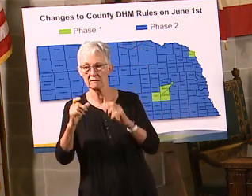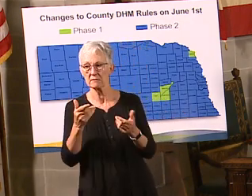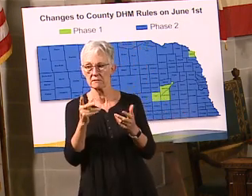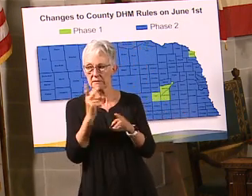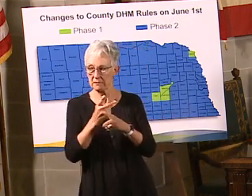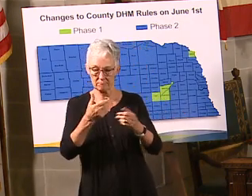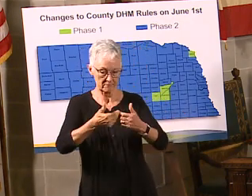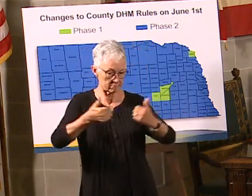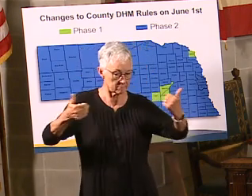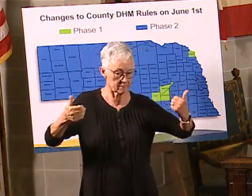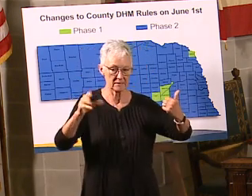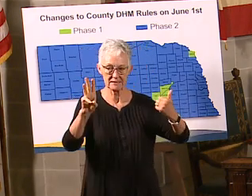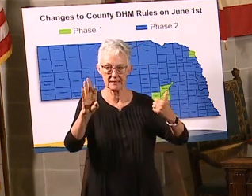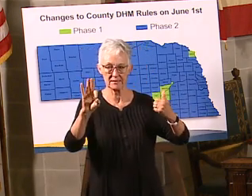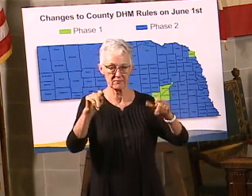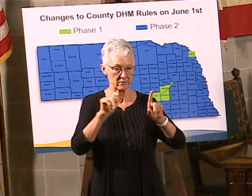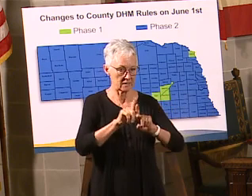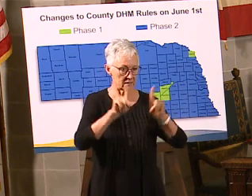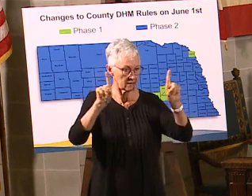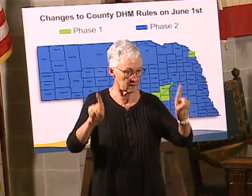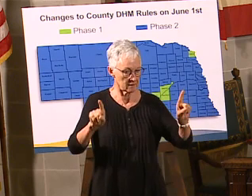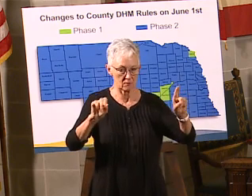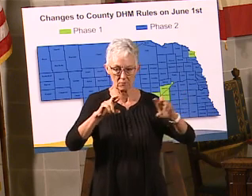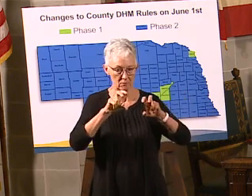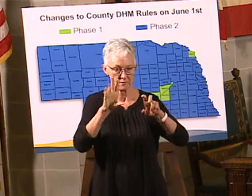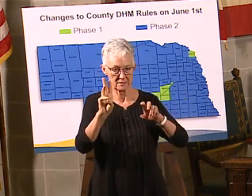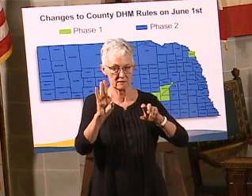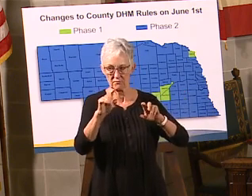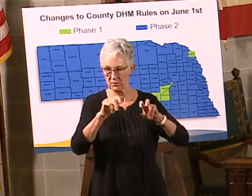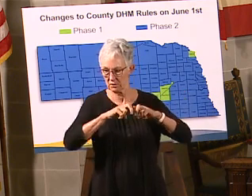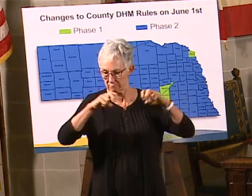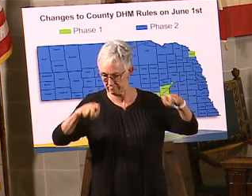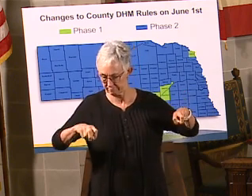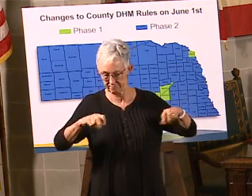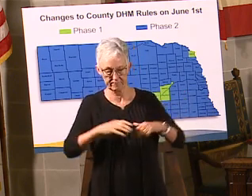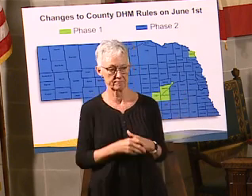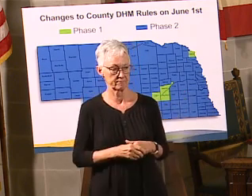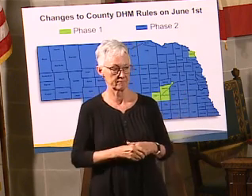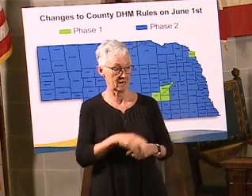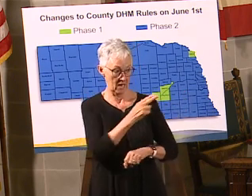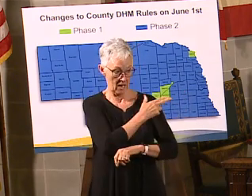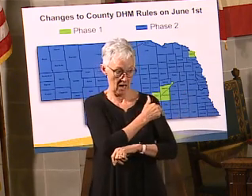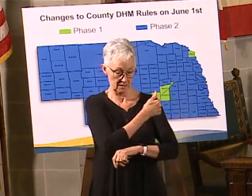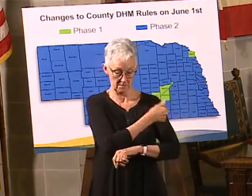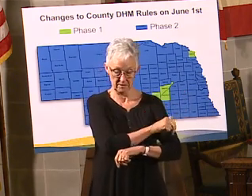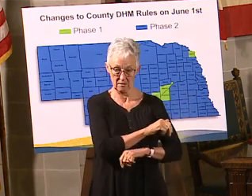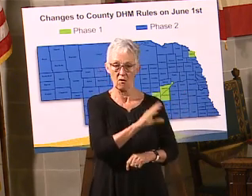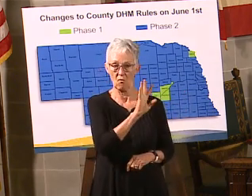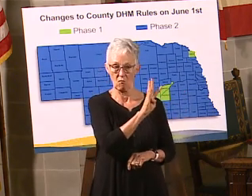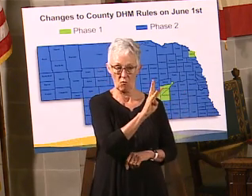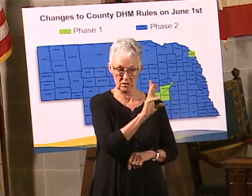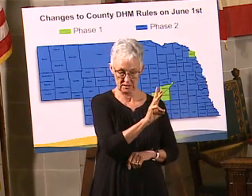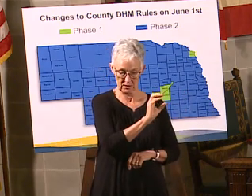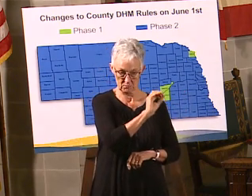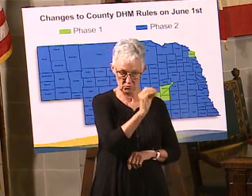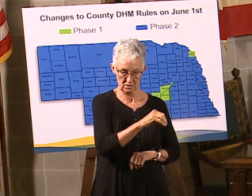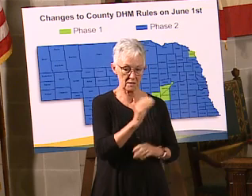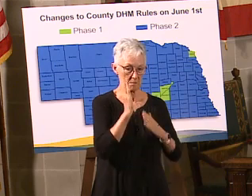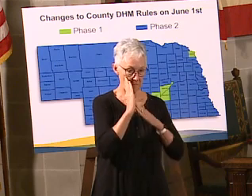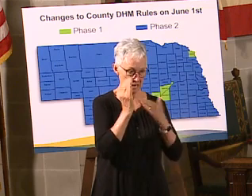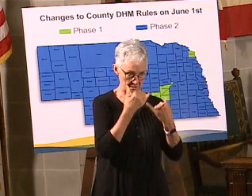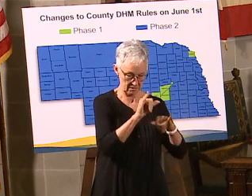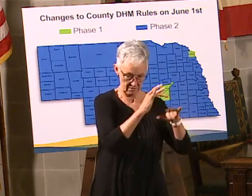stuff. On hospital data, we are still about where we have been. 46% of hospital beds are available across the